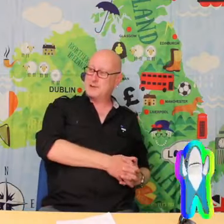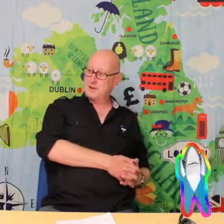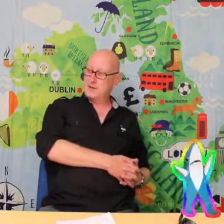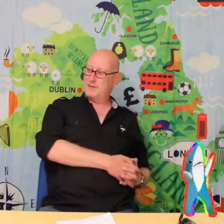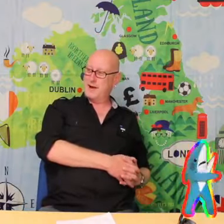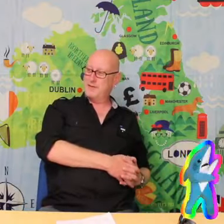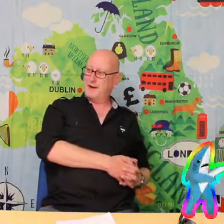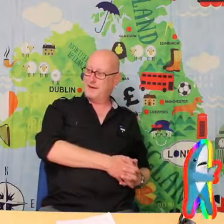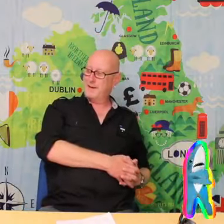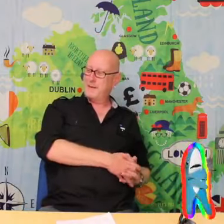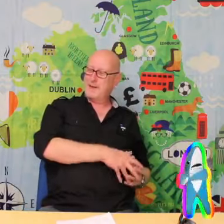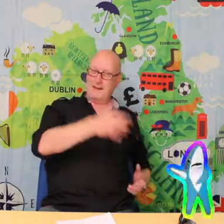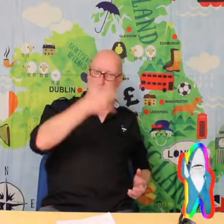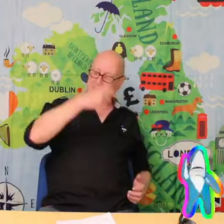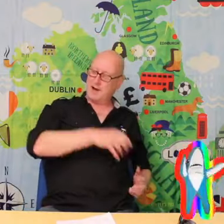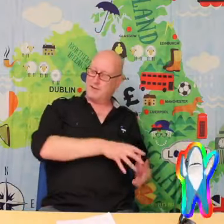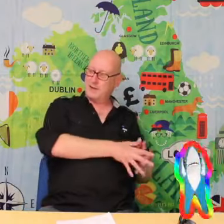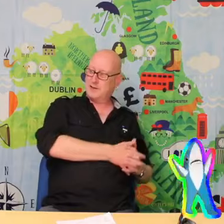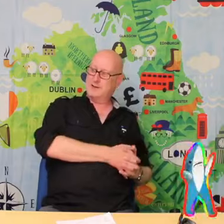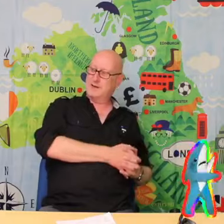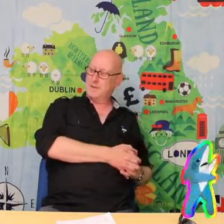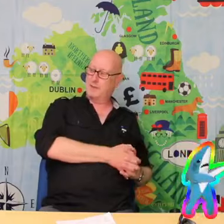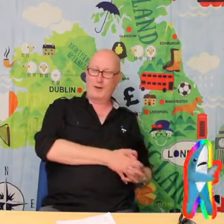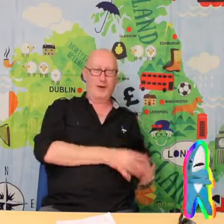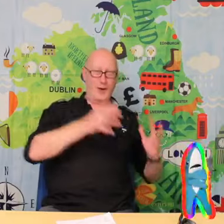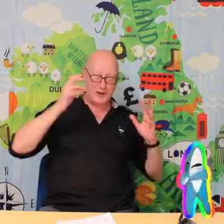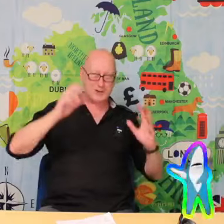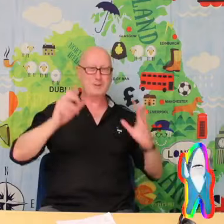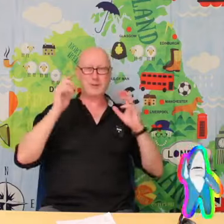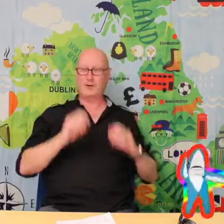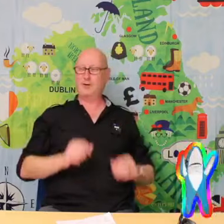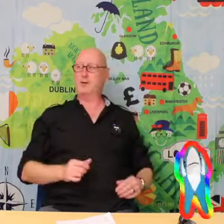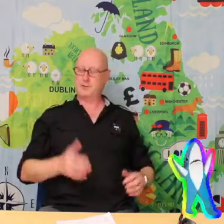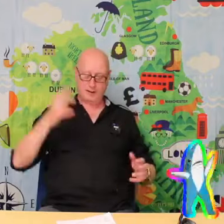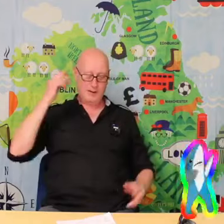Absolutely fine fettle. Staff answered the phone, and all, as soon as the phone went, she was like, hello,